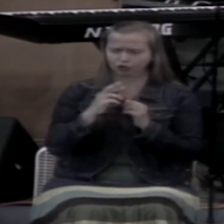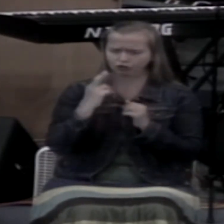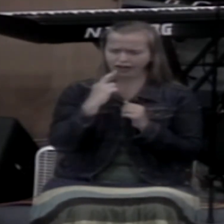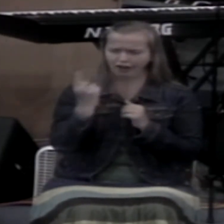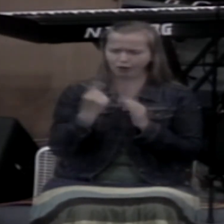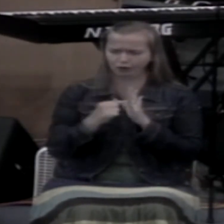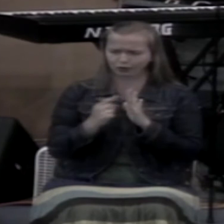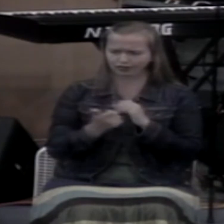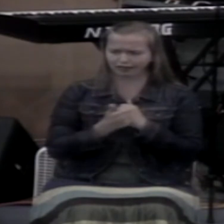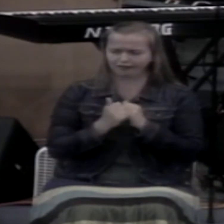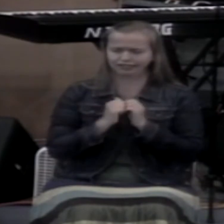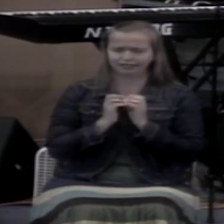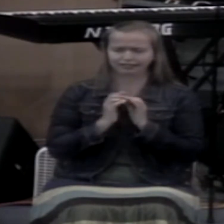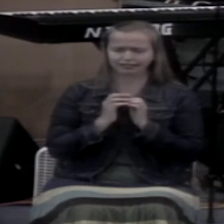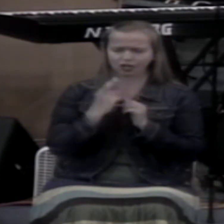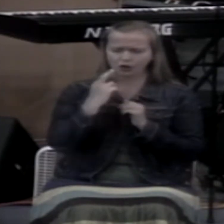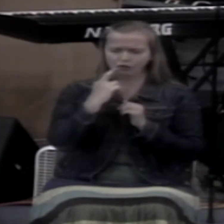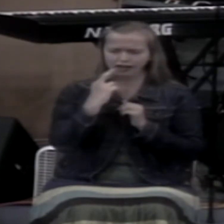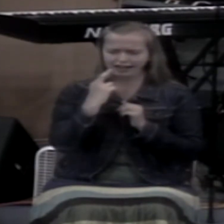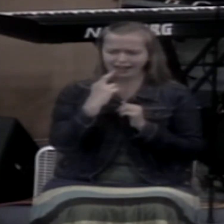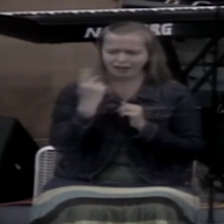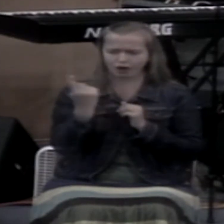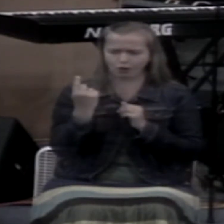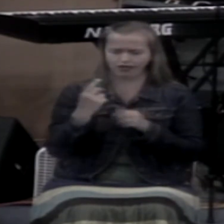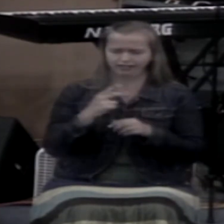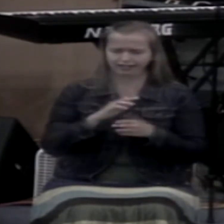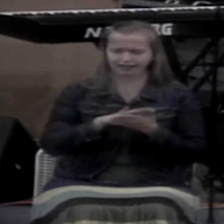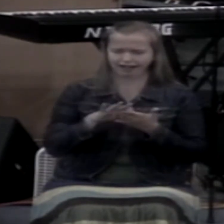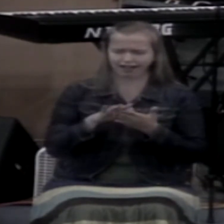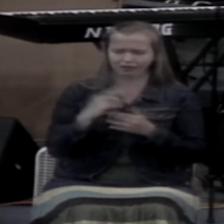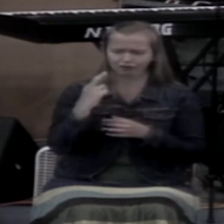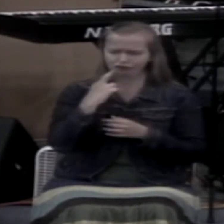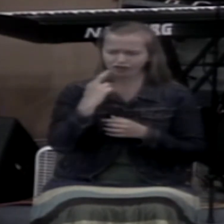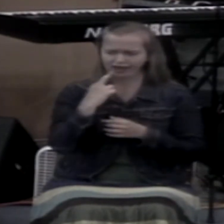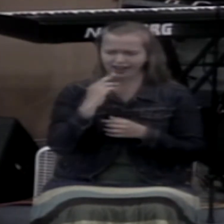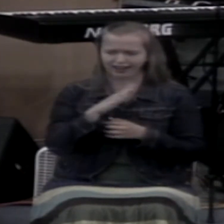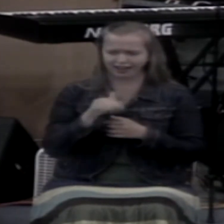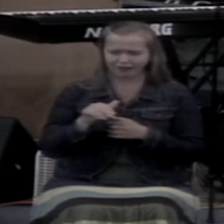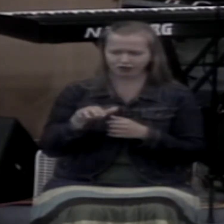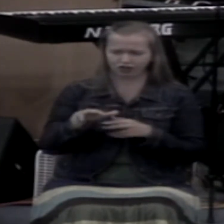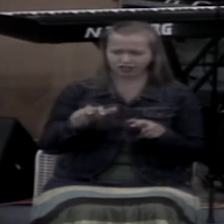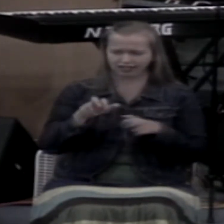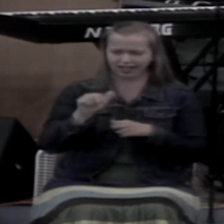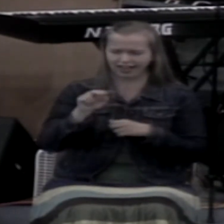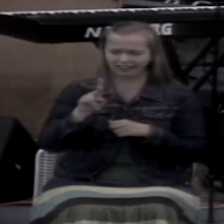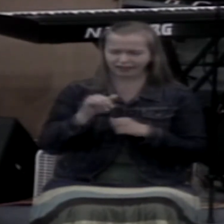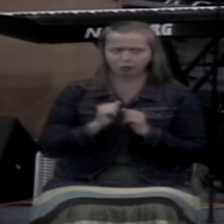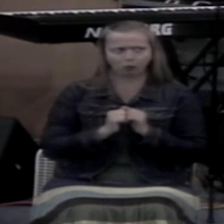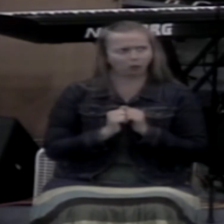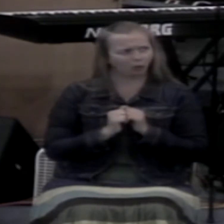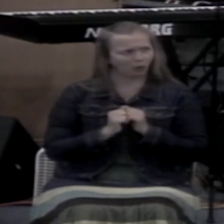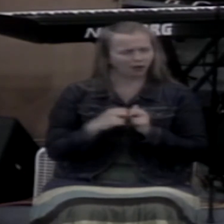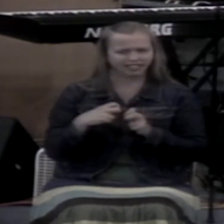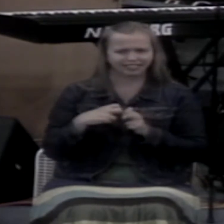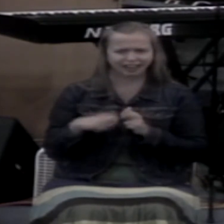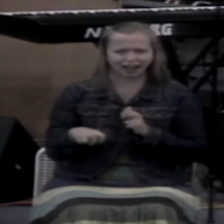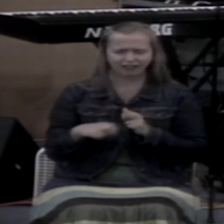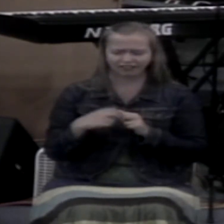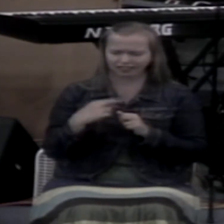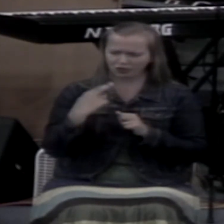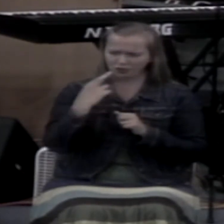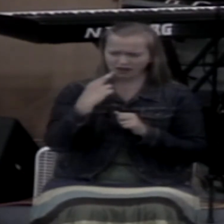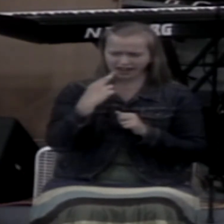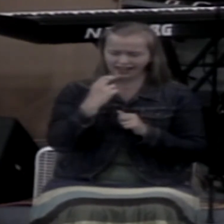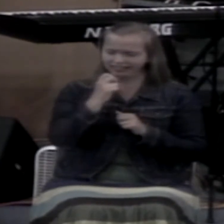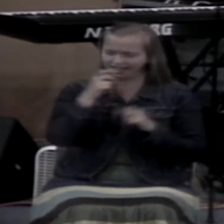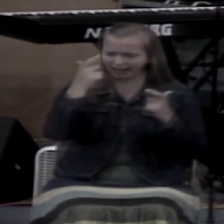John vaunteth not himself. He's not puffed up. He does not behave himself unseemly. He seeks not his own. He is not easily provoked. He thinks no